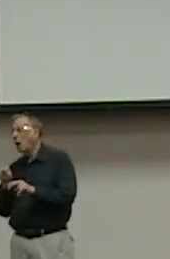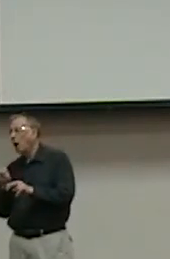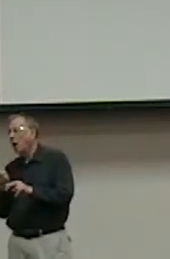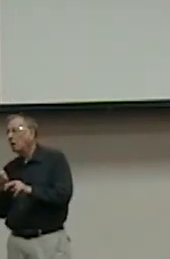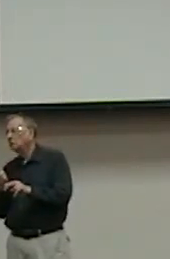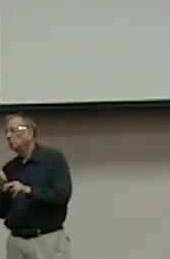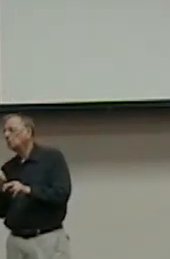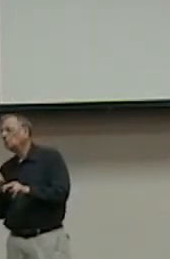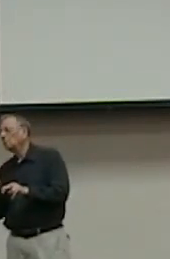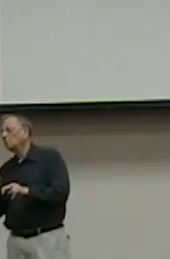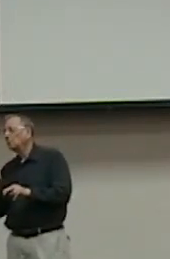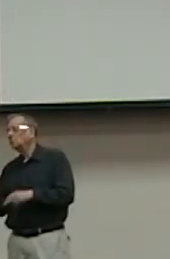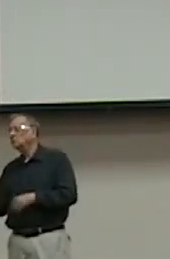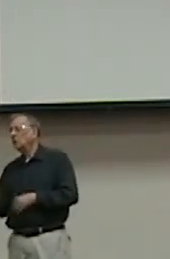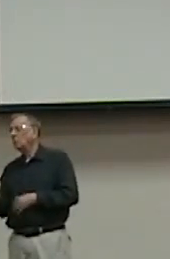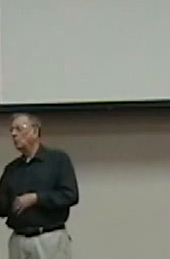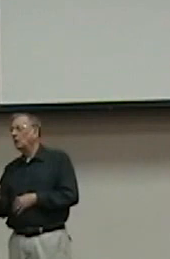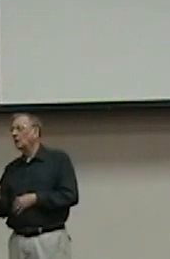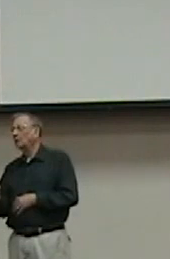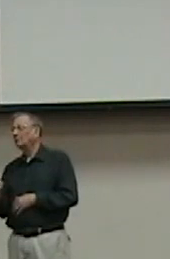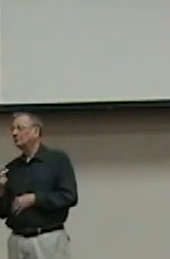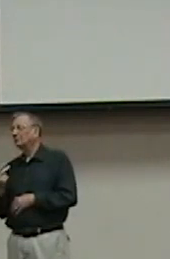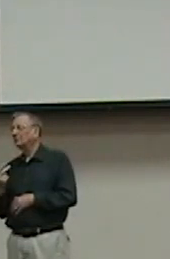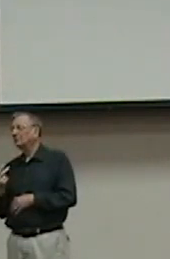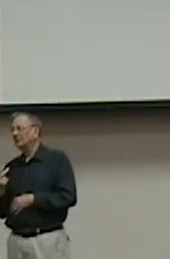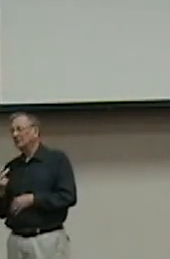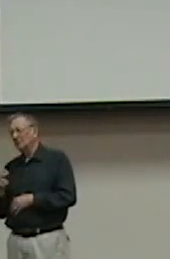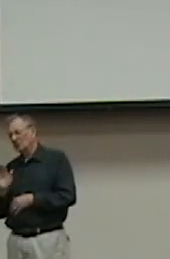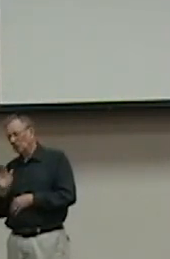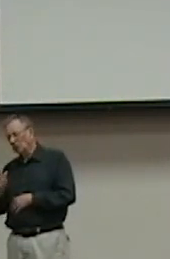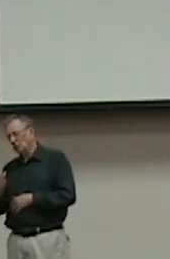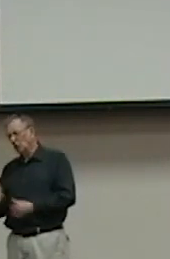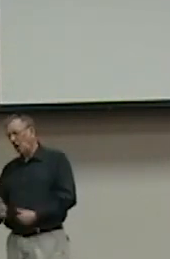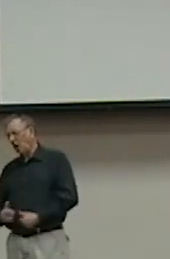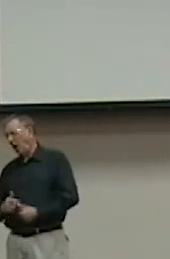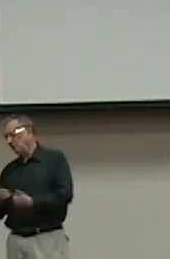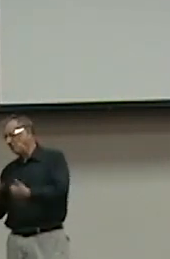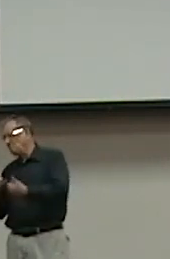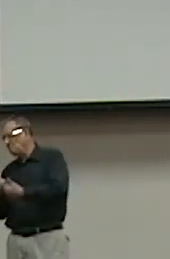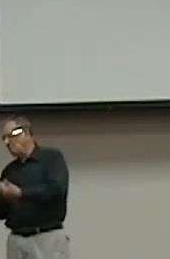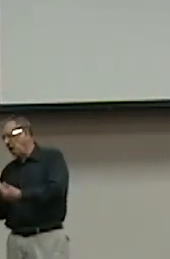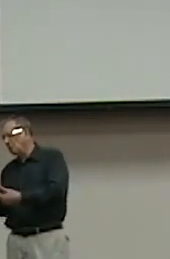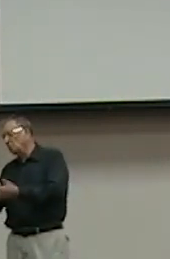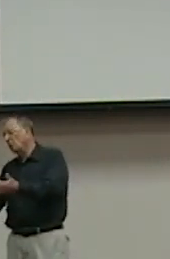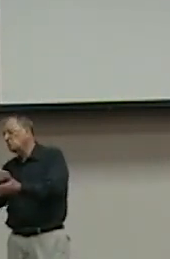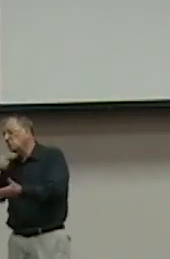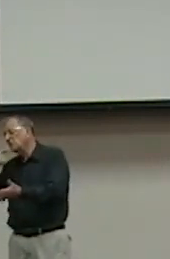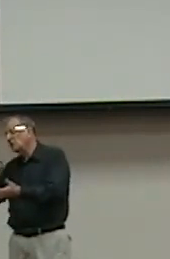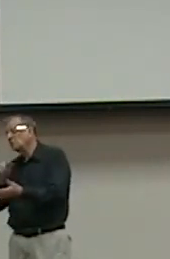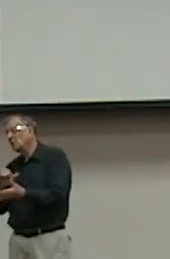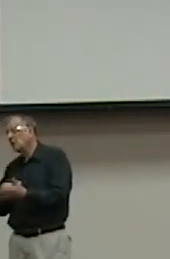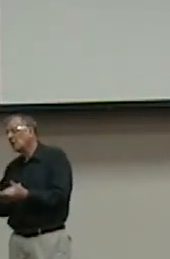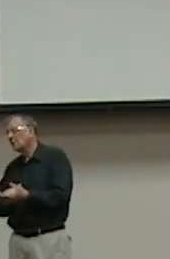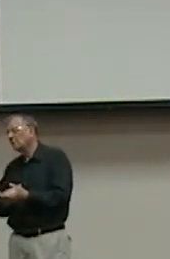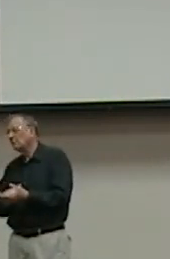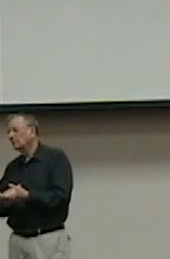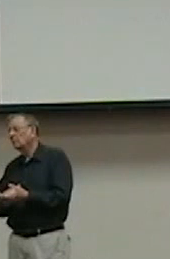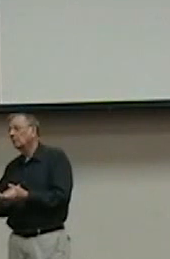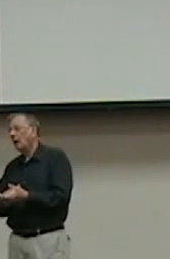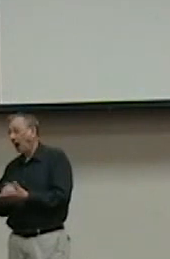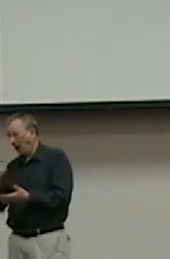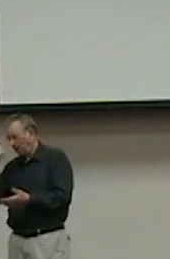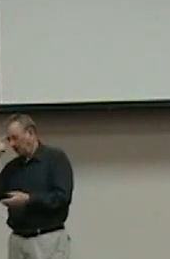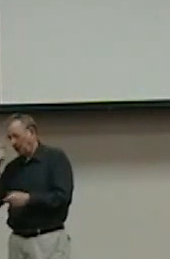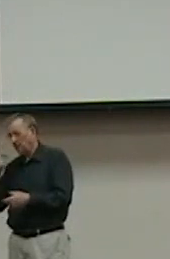be looking for someone to see, does your life match what you say you believe? And I think for you,